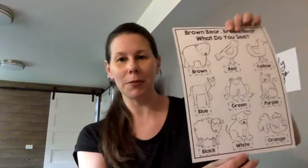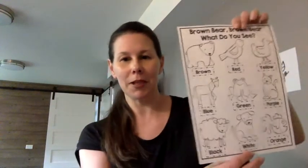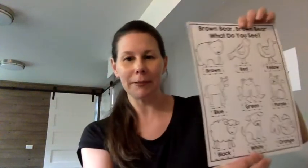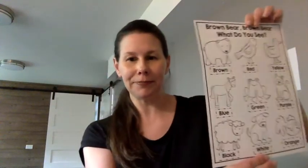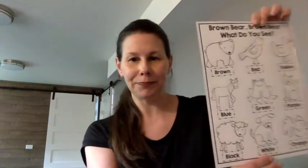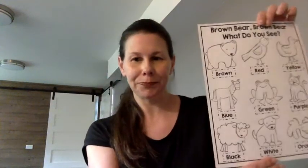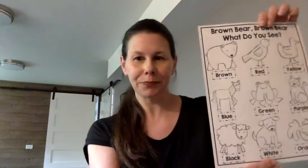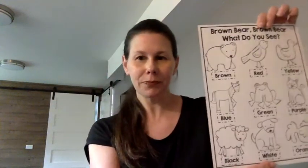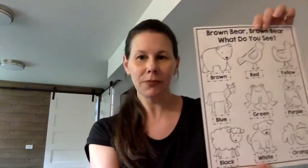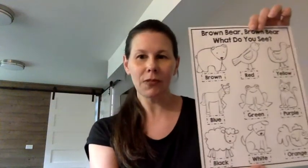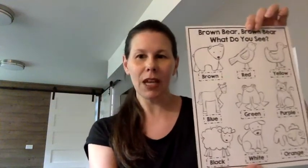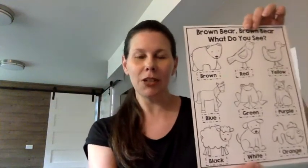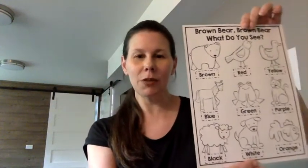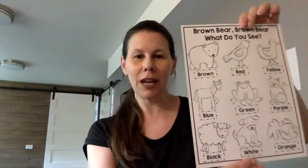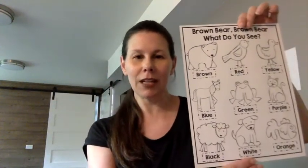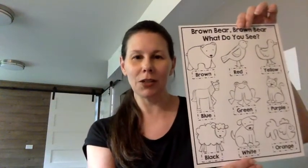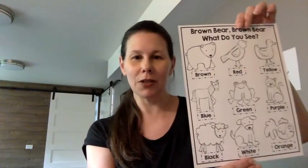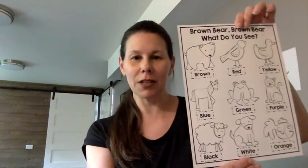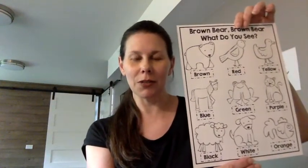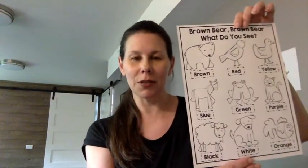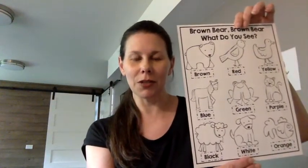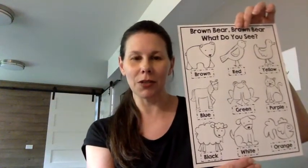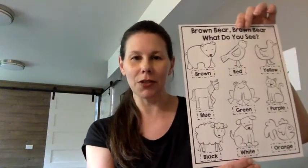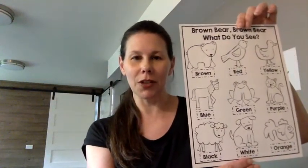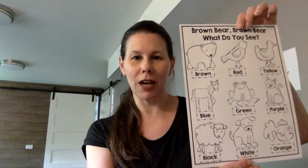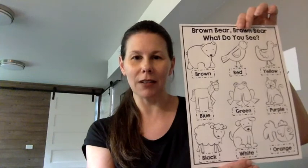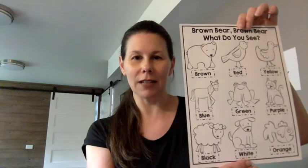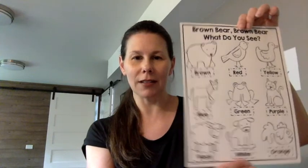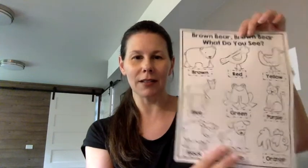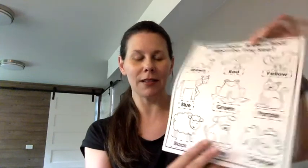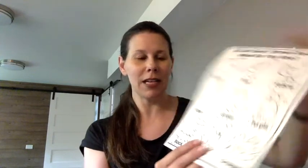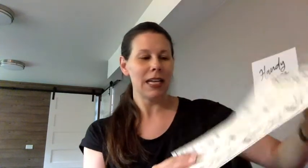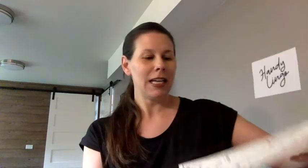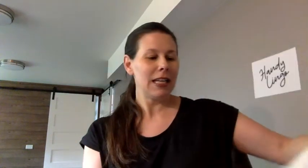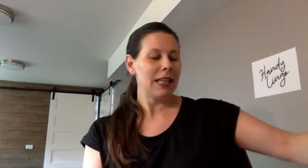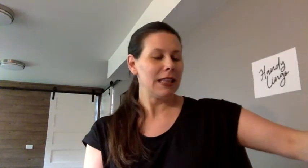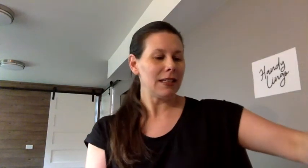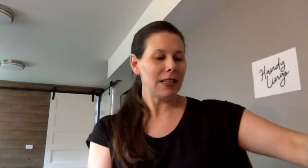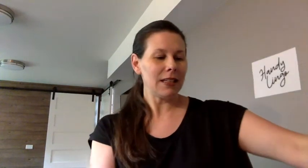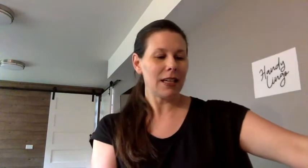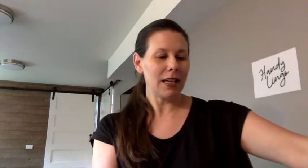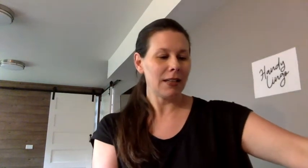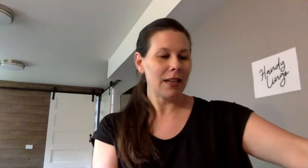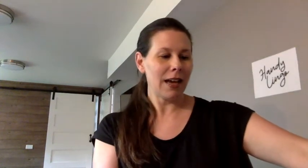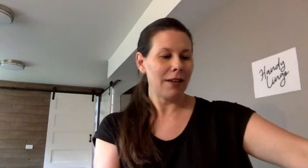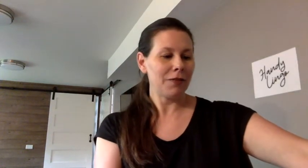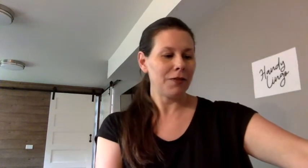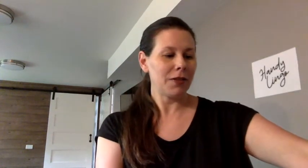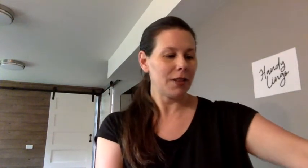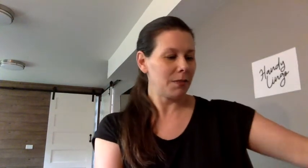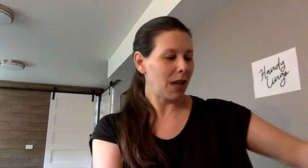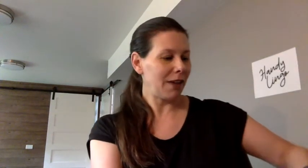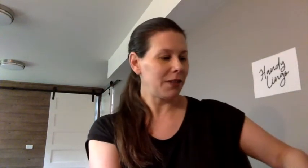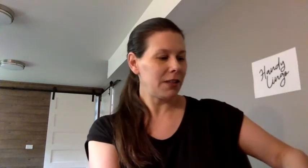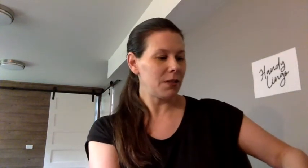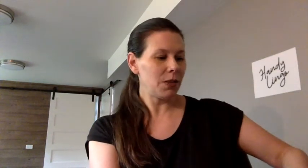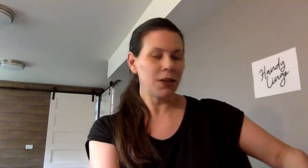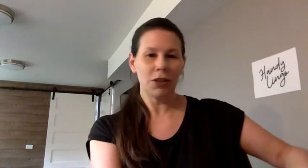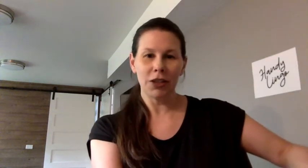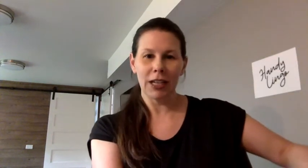website, and you and I can use it as a resource during our lessons. This lets the kids have some confidence in what they're learning.